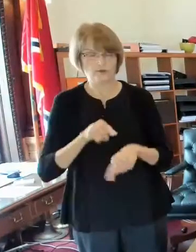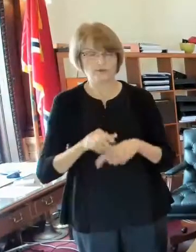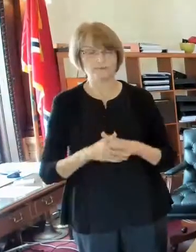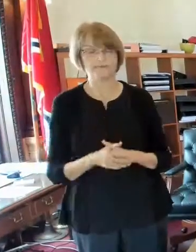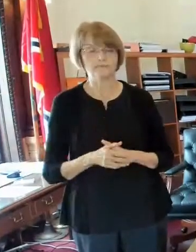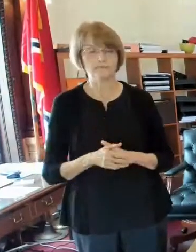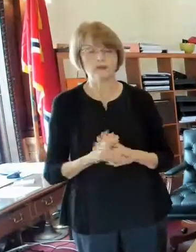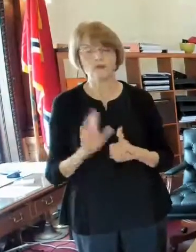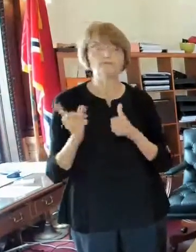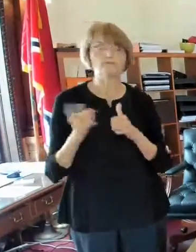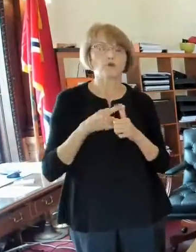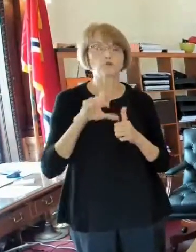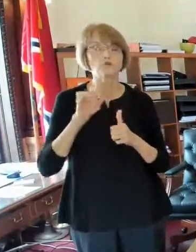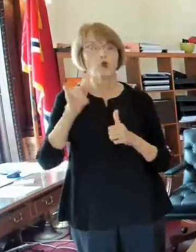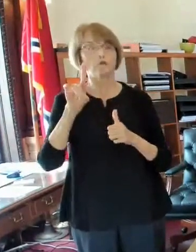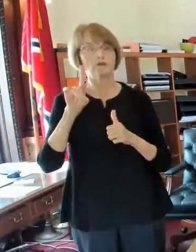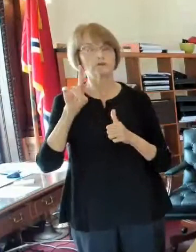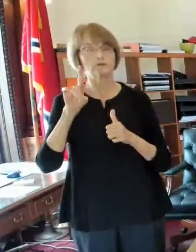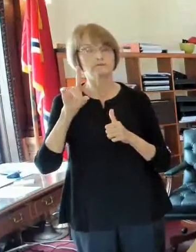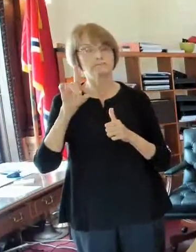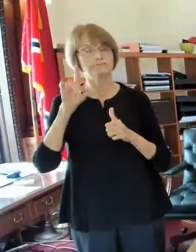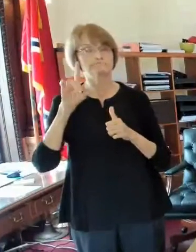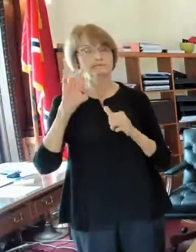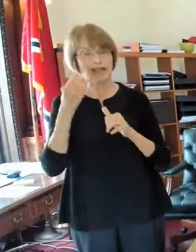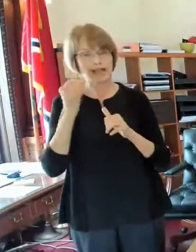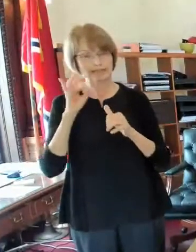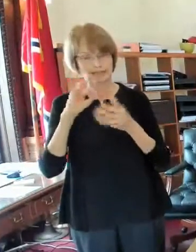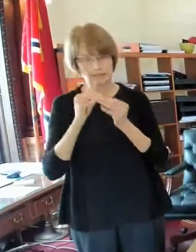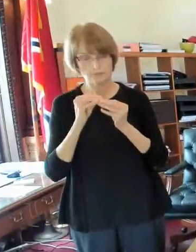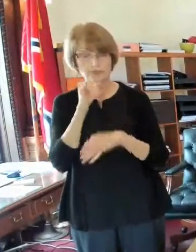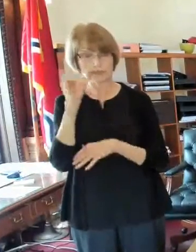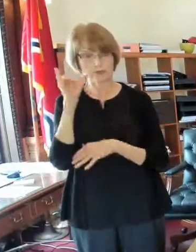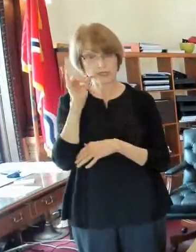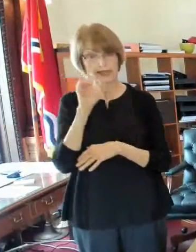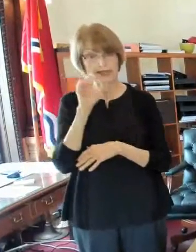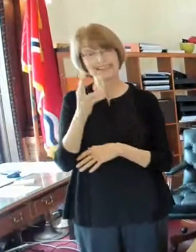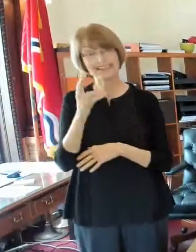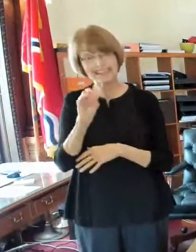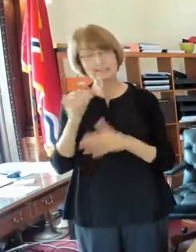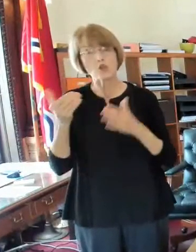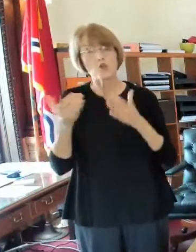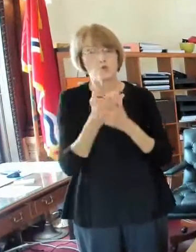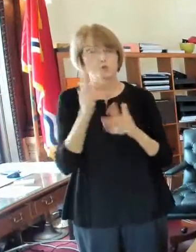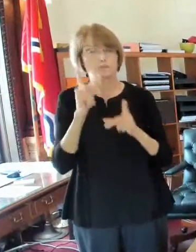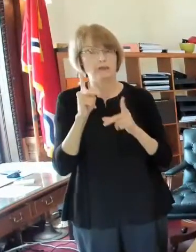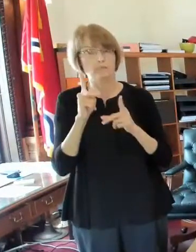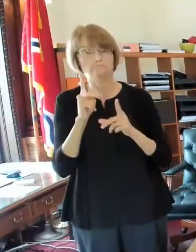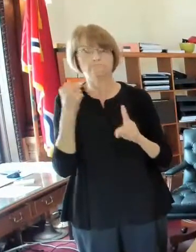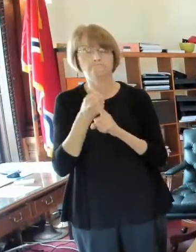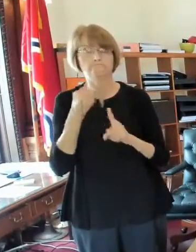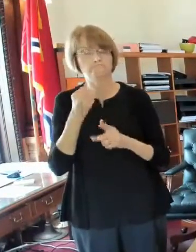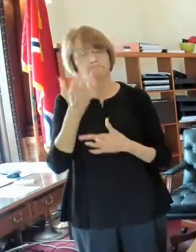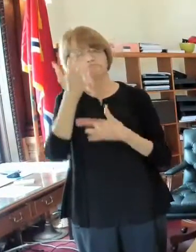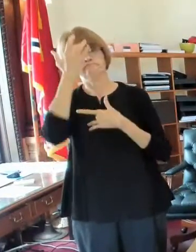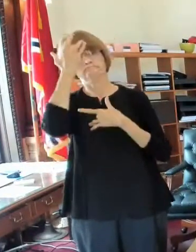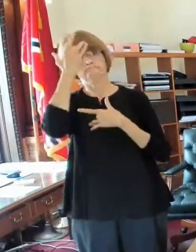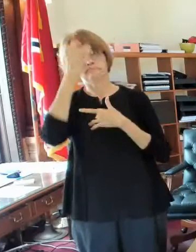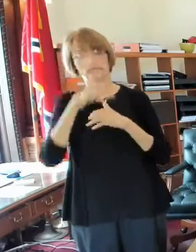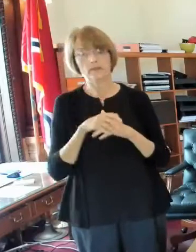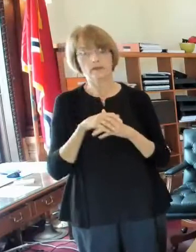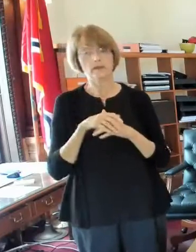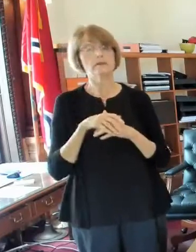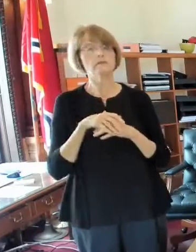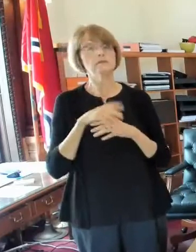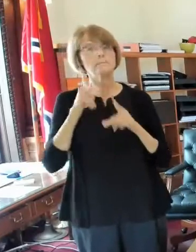let me first talk about the numbers. Yesterday, the city of St. Louis had 60 new cases. The number of people in the hospital